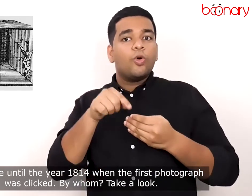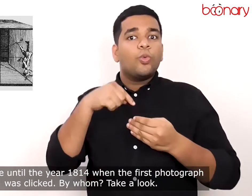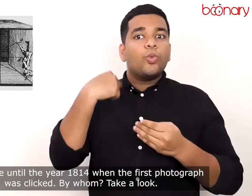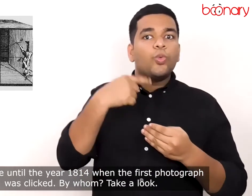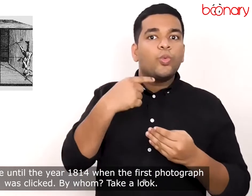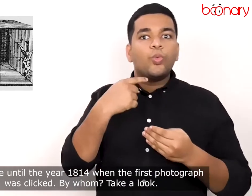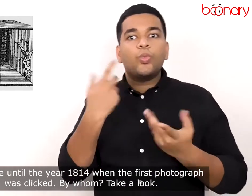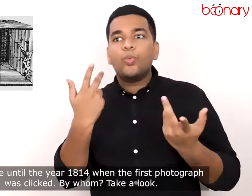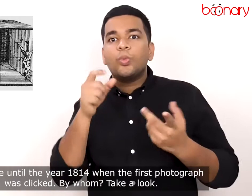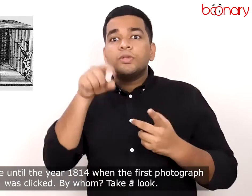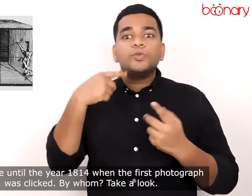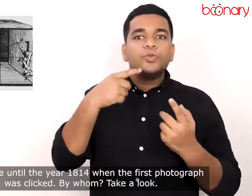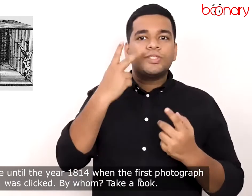whom? Take a look.